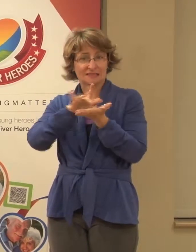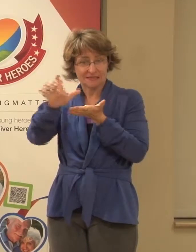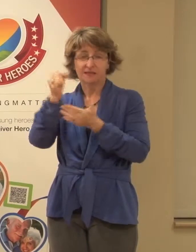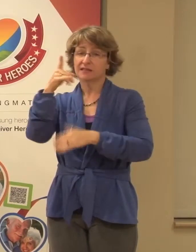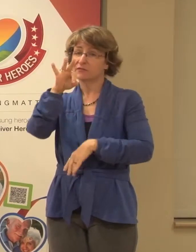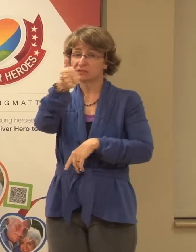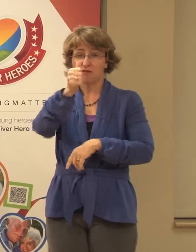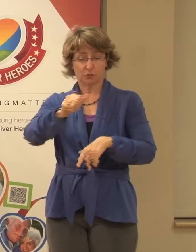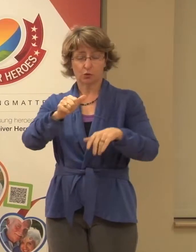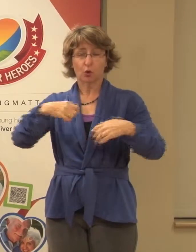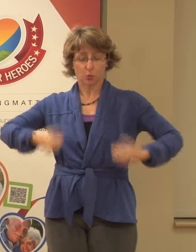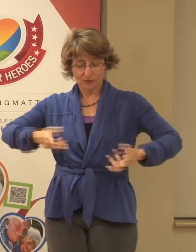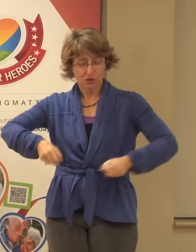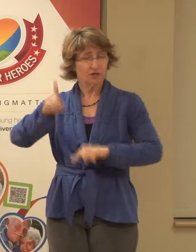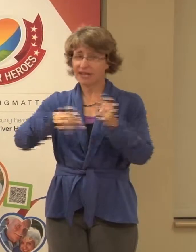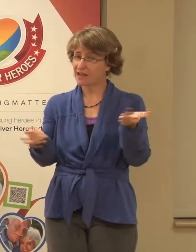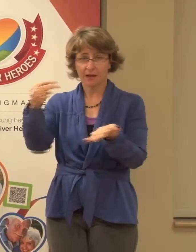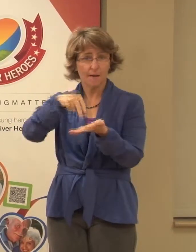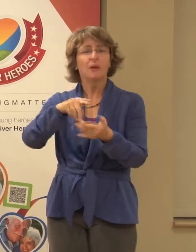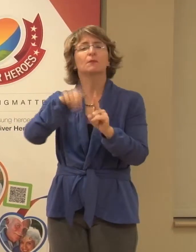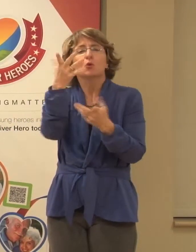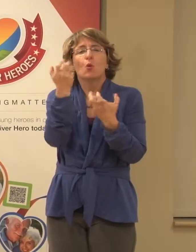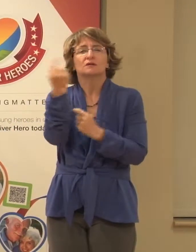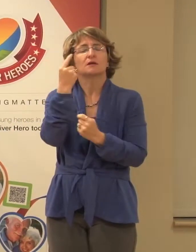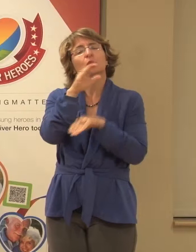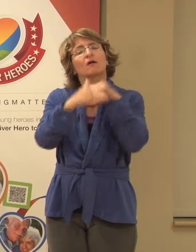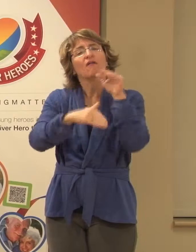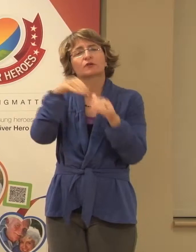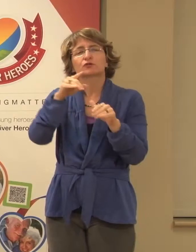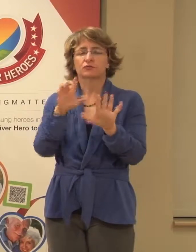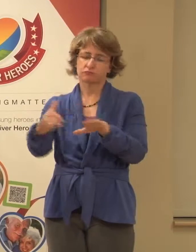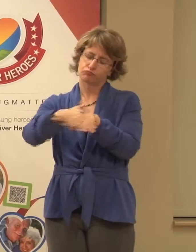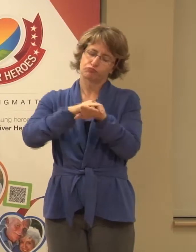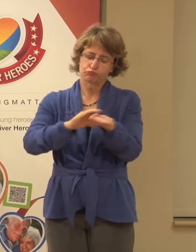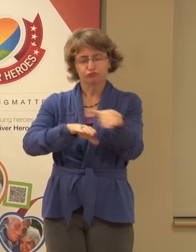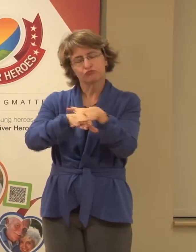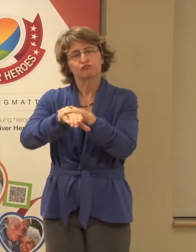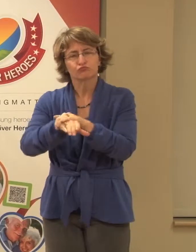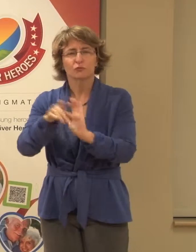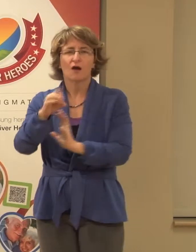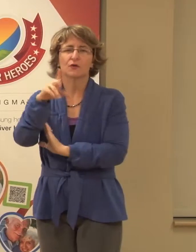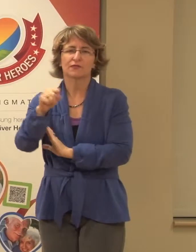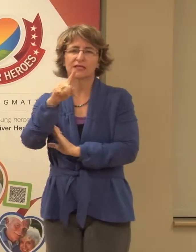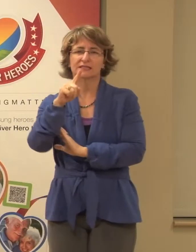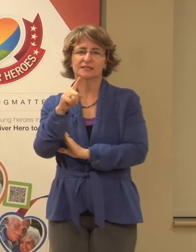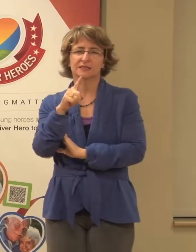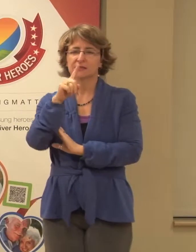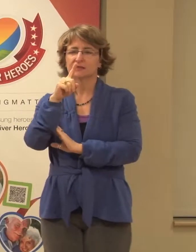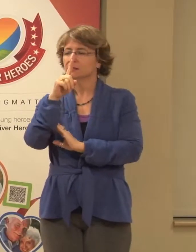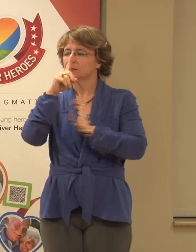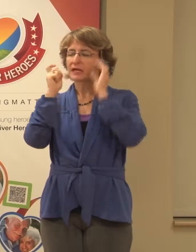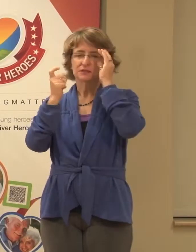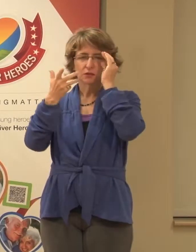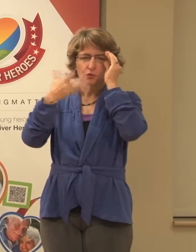wheelchair and you can't get up and you just want something to cover your feet. in case, you know, you don't want to have a